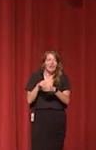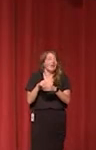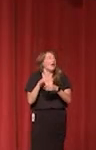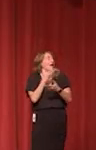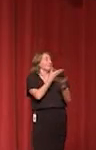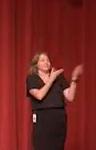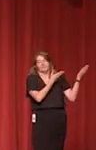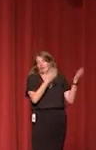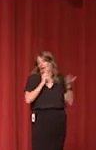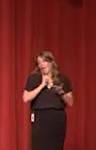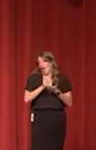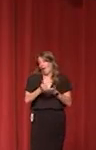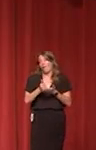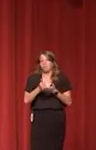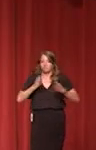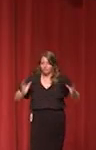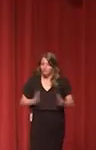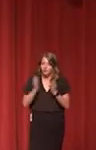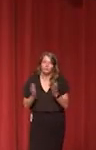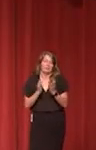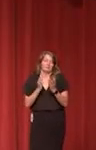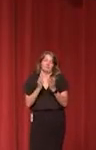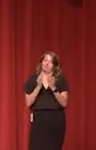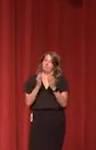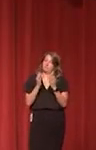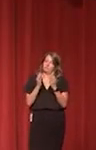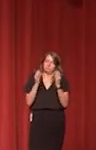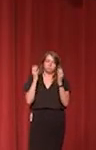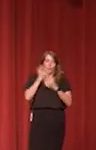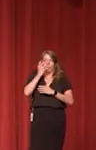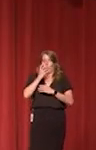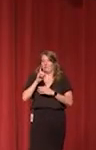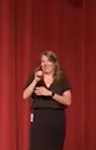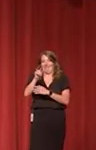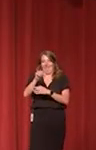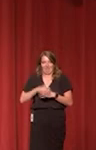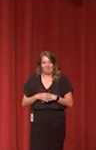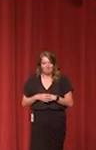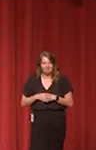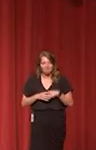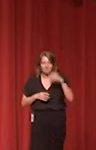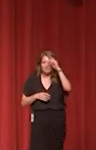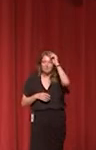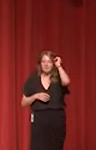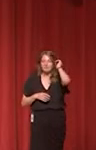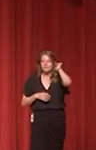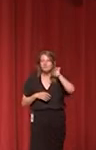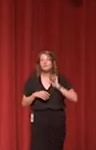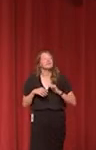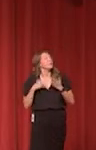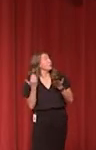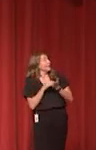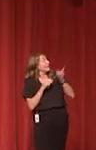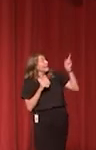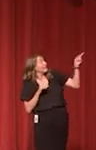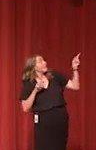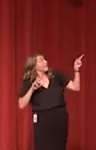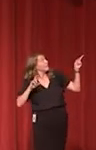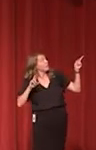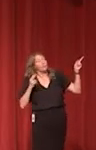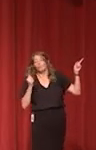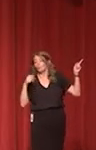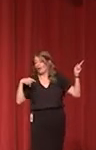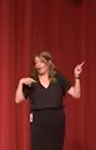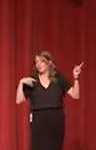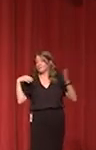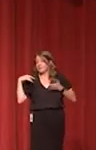really cutting-edge research data. And again, the data between the ADRC and the RAP study are harmonized.